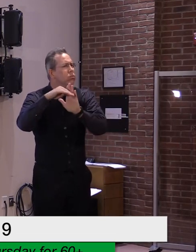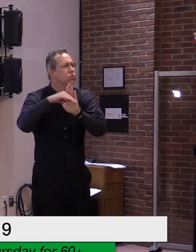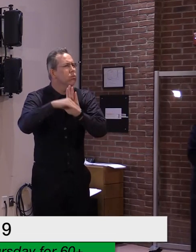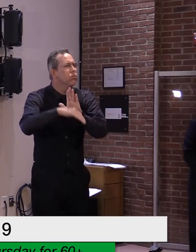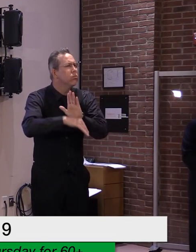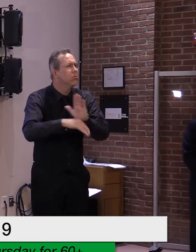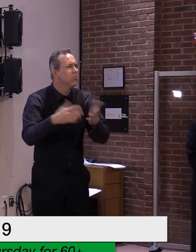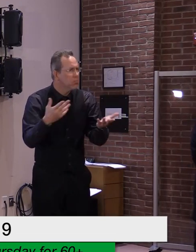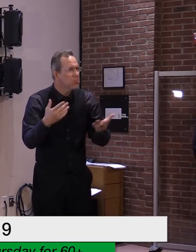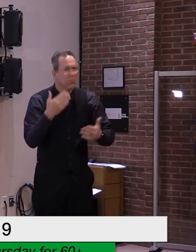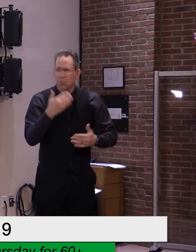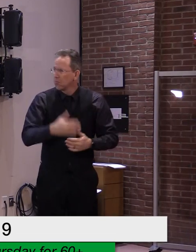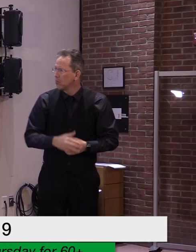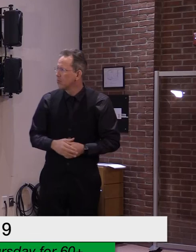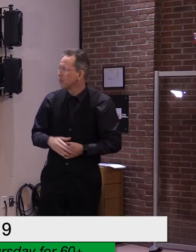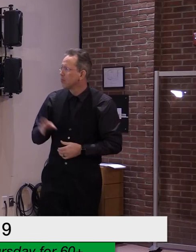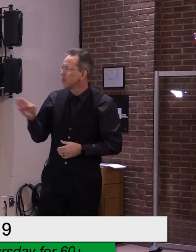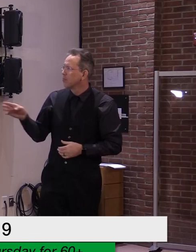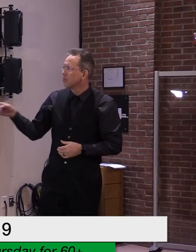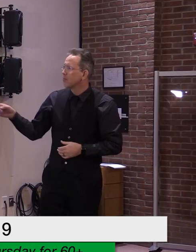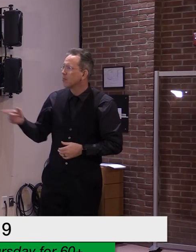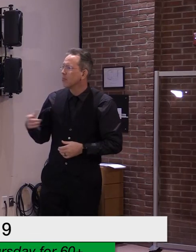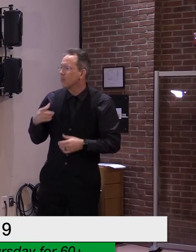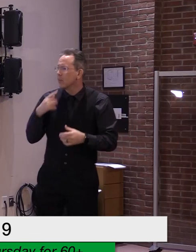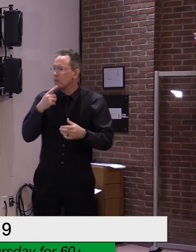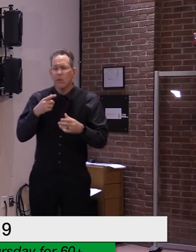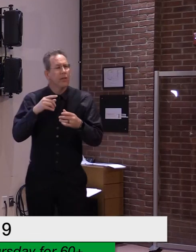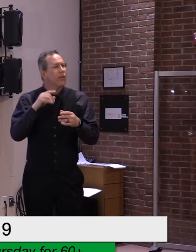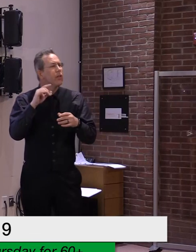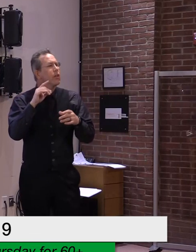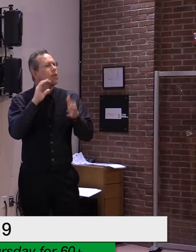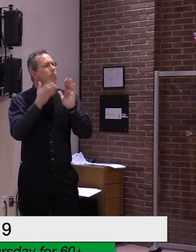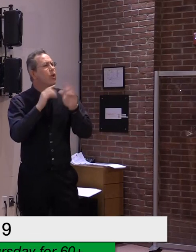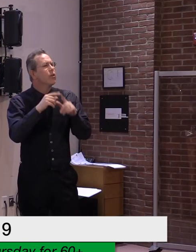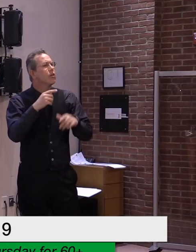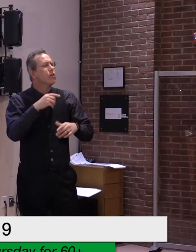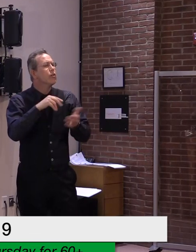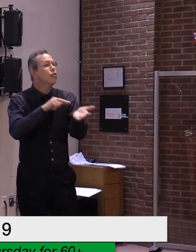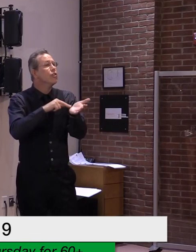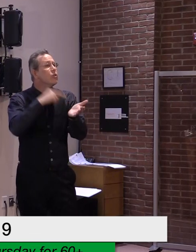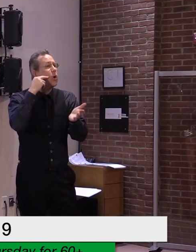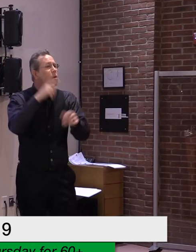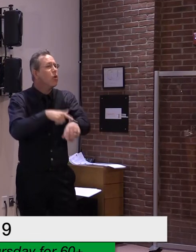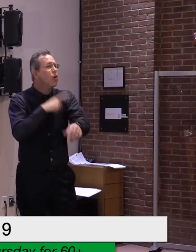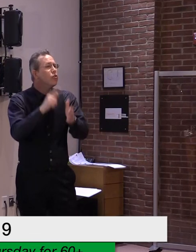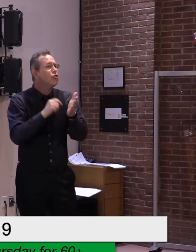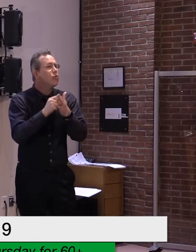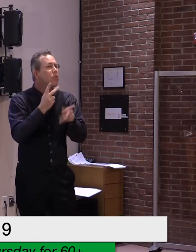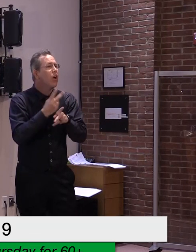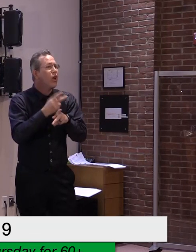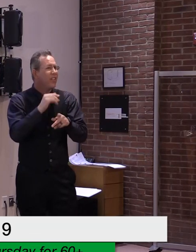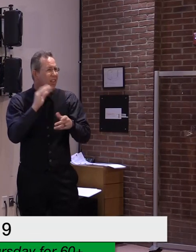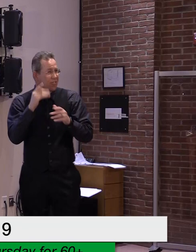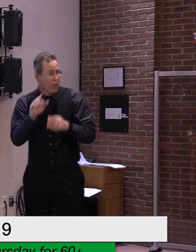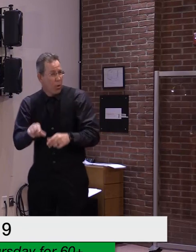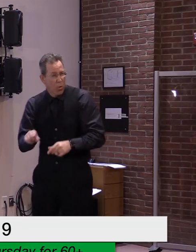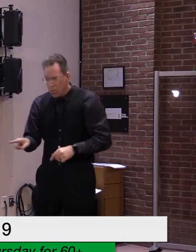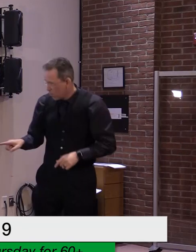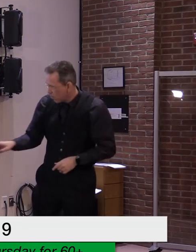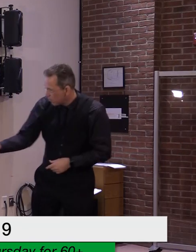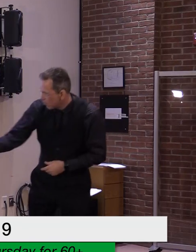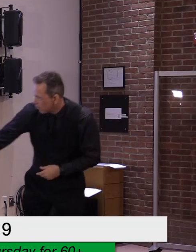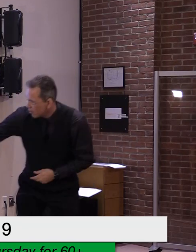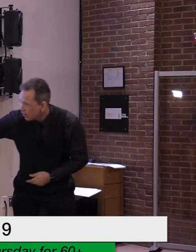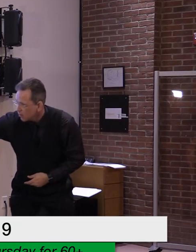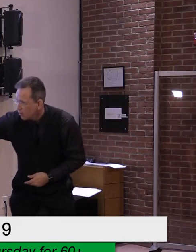of the vaccine's protection in long-term care facilities as well. While cases again have remained relatively high across the state, they continue to be